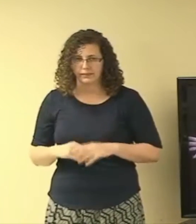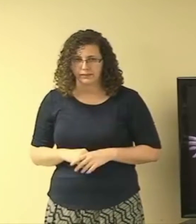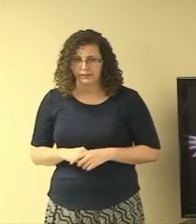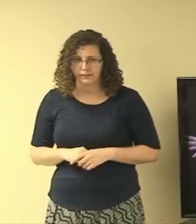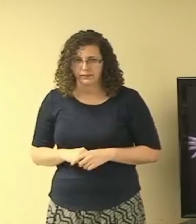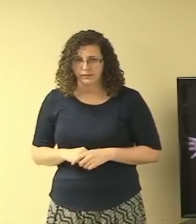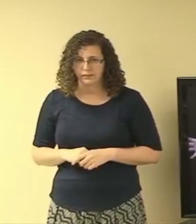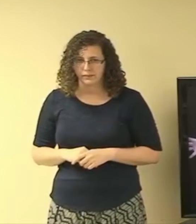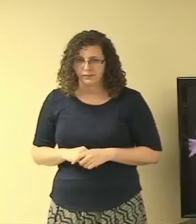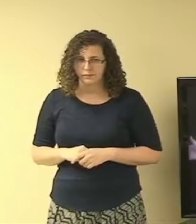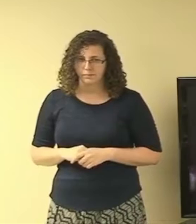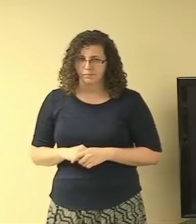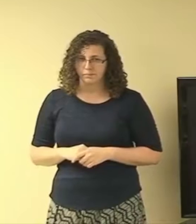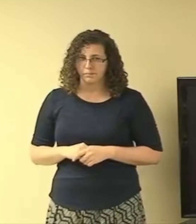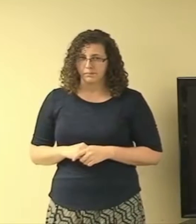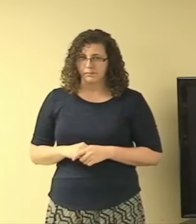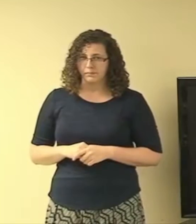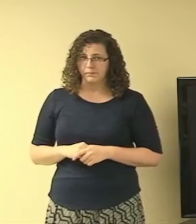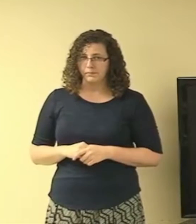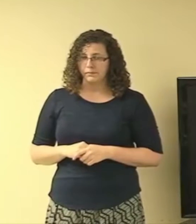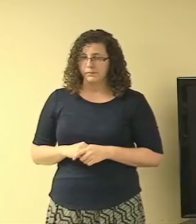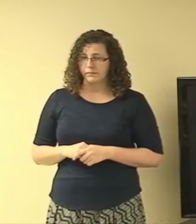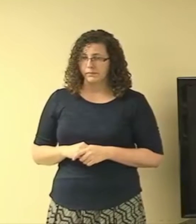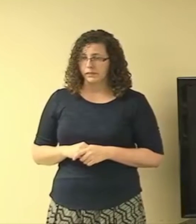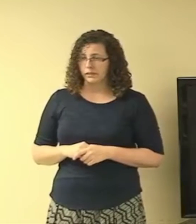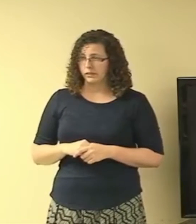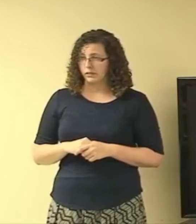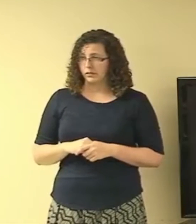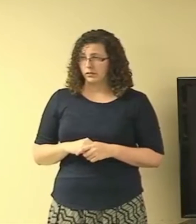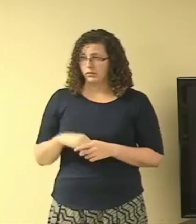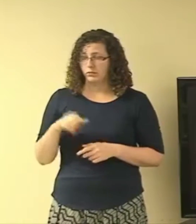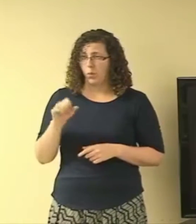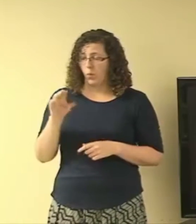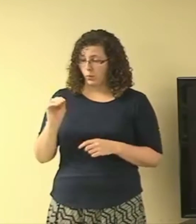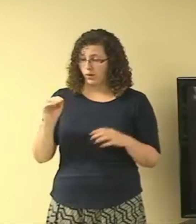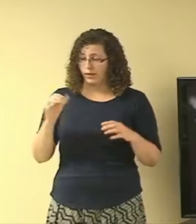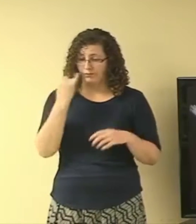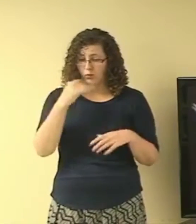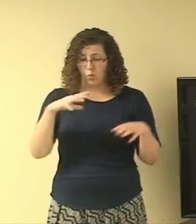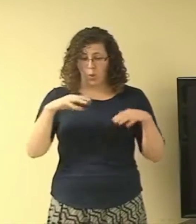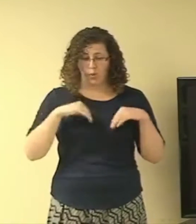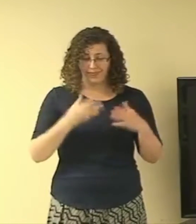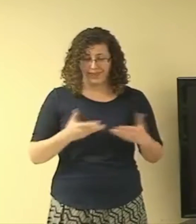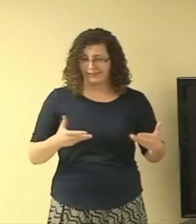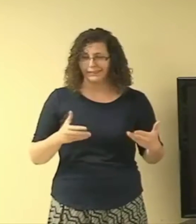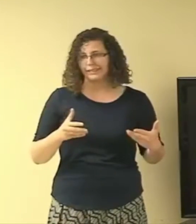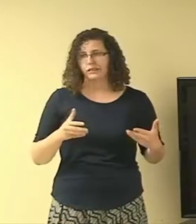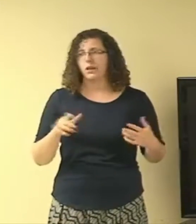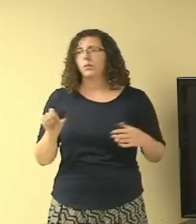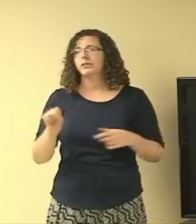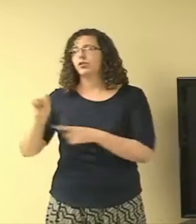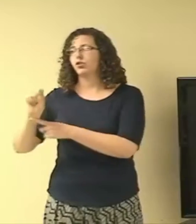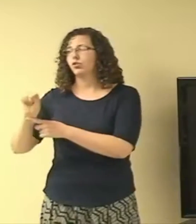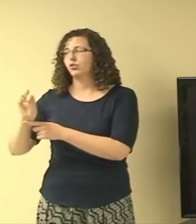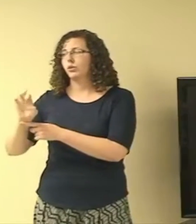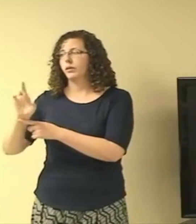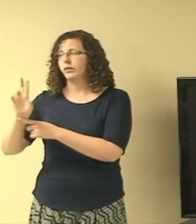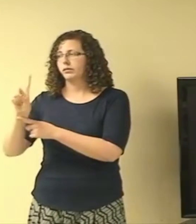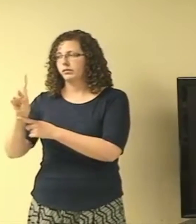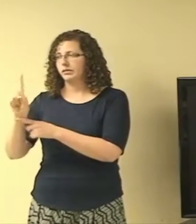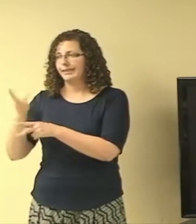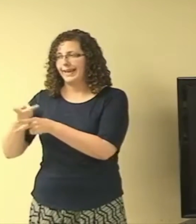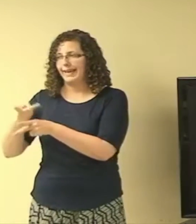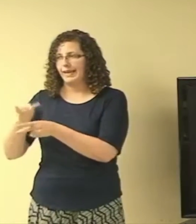the castle. They were the guys and gals who managed everything for the nobles in the castle. And so when the King James Version